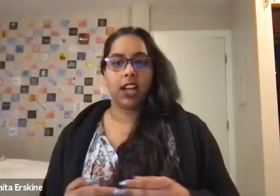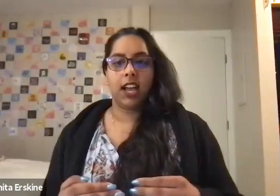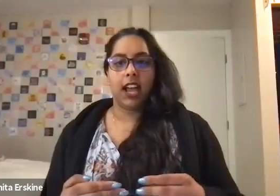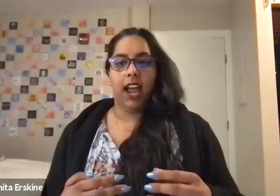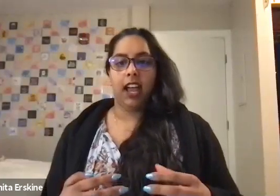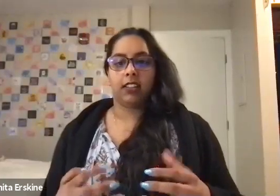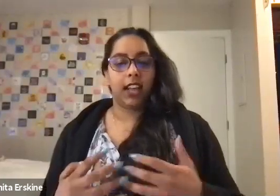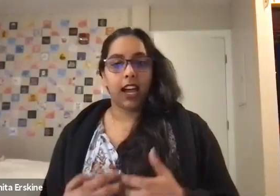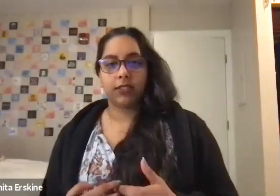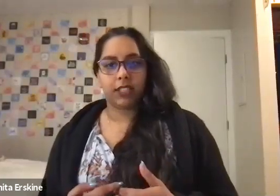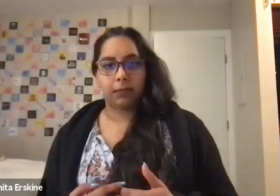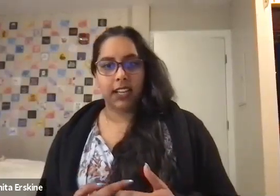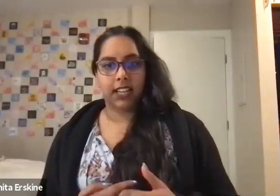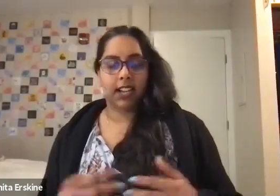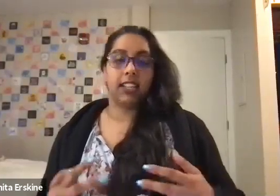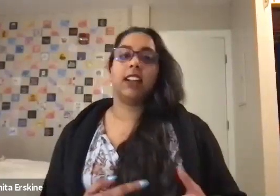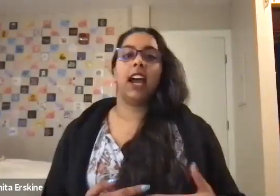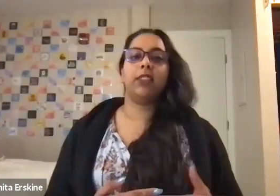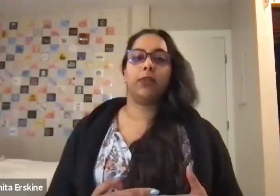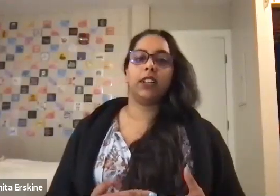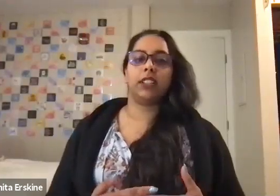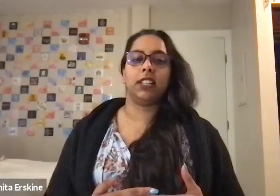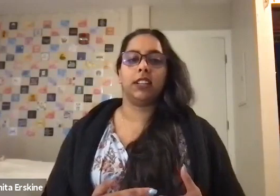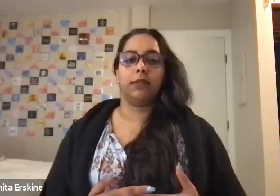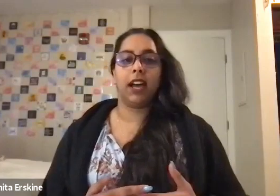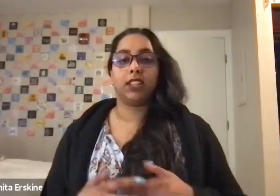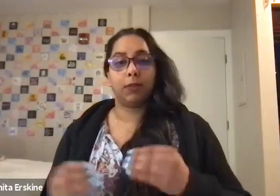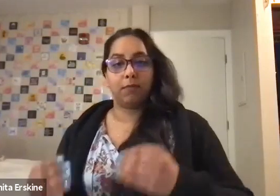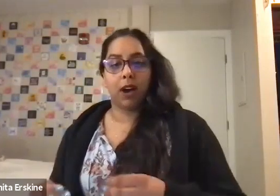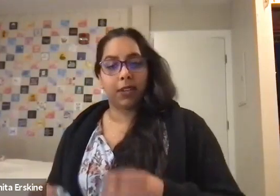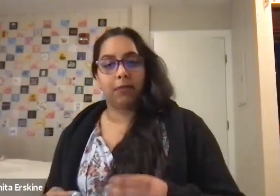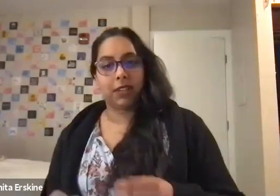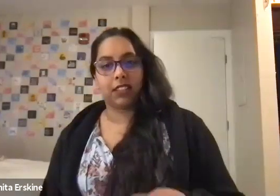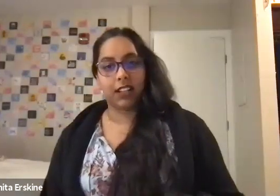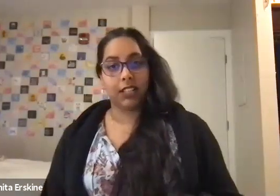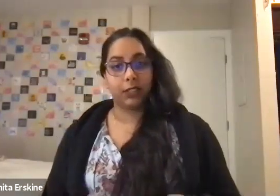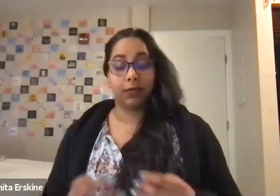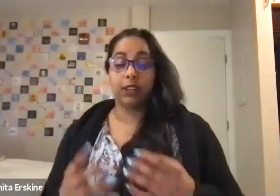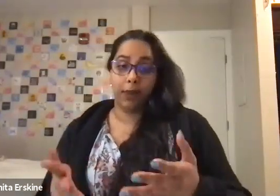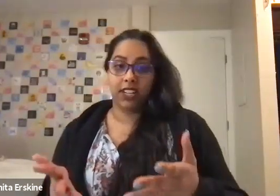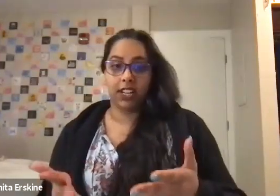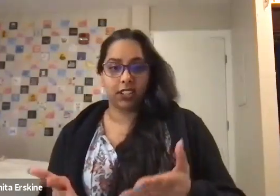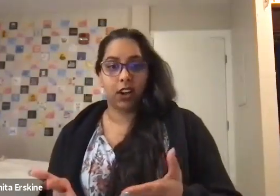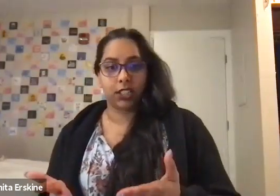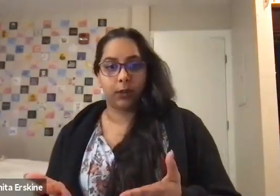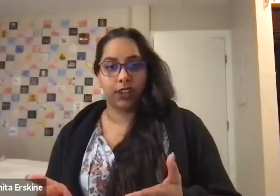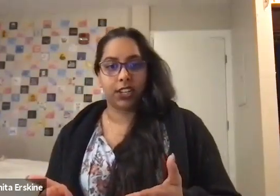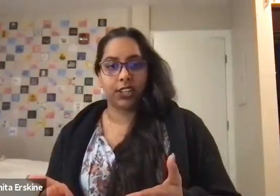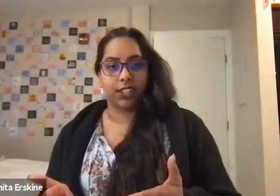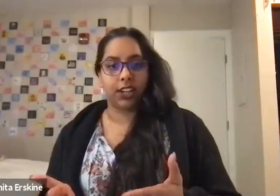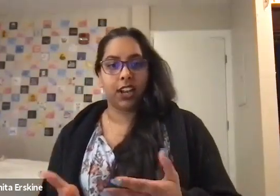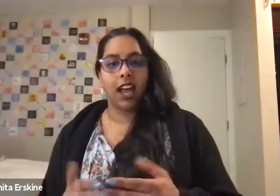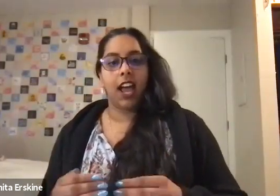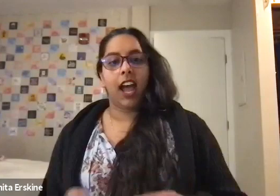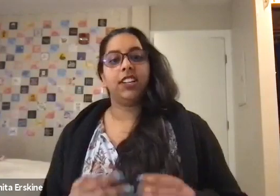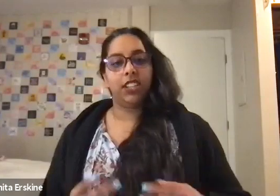change, and they had to respect it. And I didn't have the words to tell them that. So my mom came into the classroom, who by chance is also a wheelchair